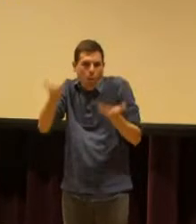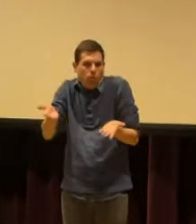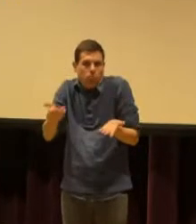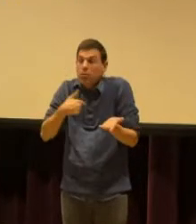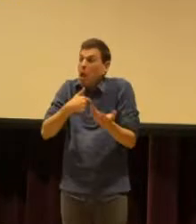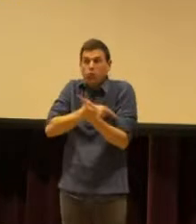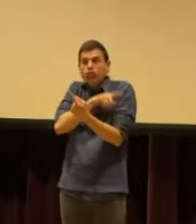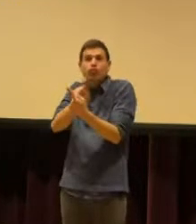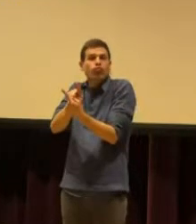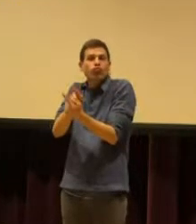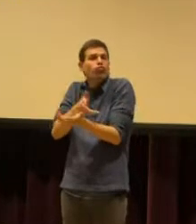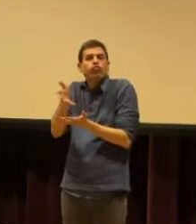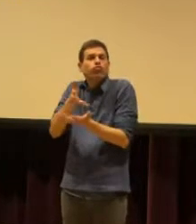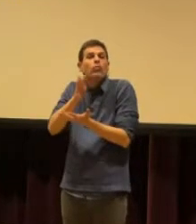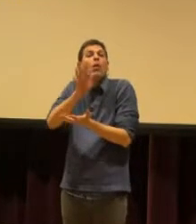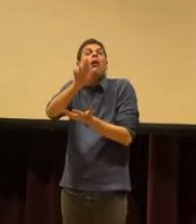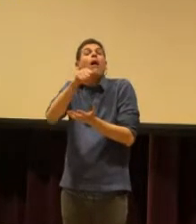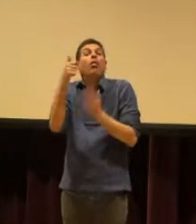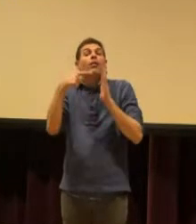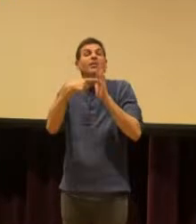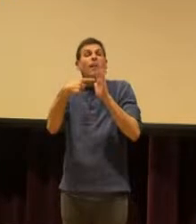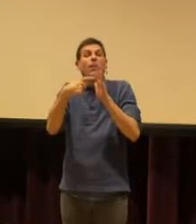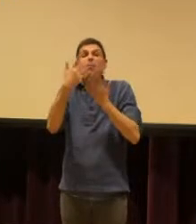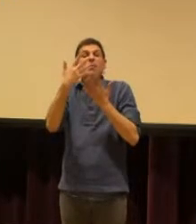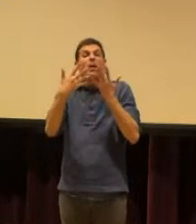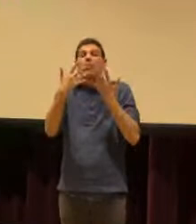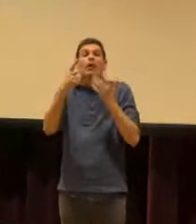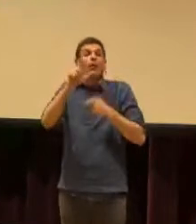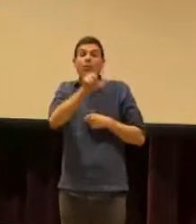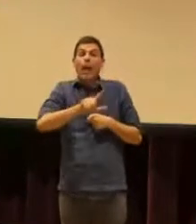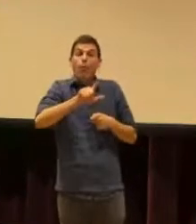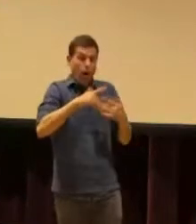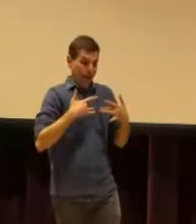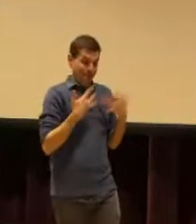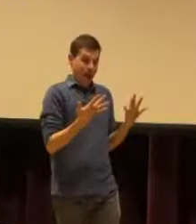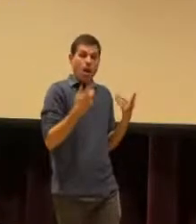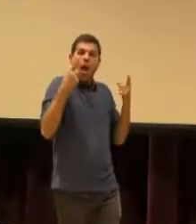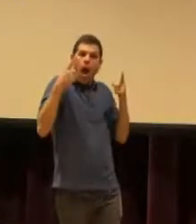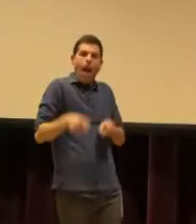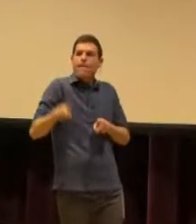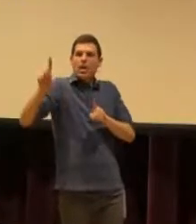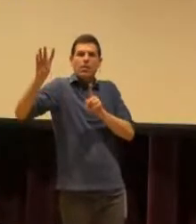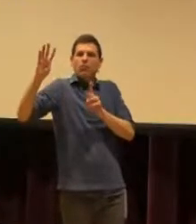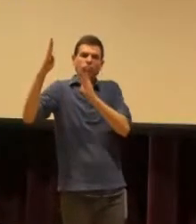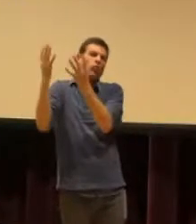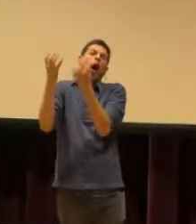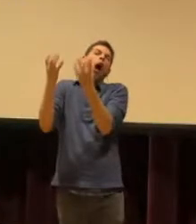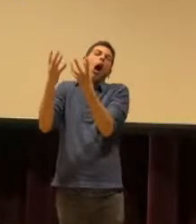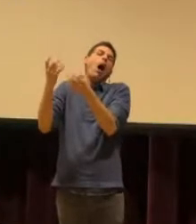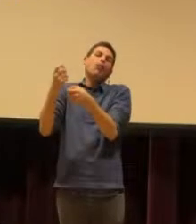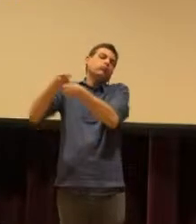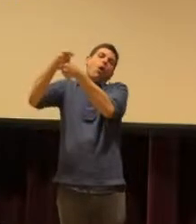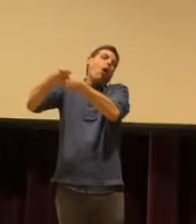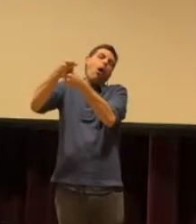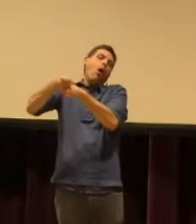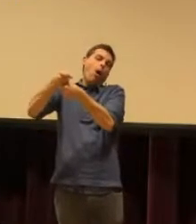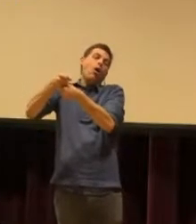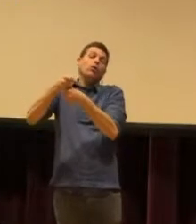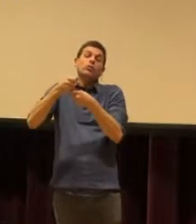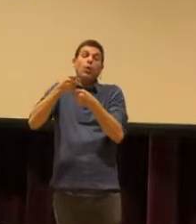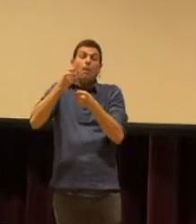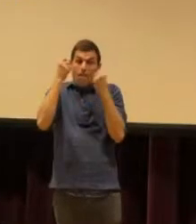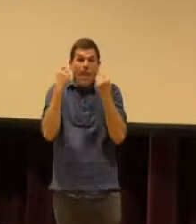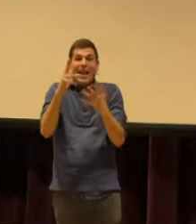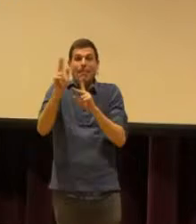happen when it's at a protest at a library. So a billion things are going on and people are coming up to me and talking to me, and I'm like, first of